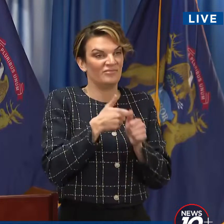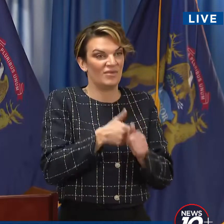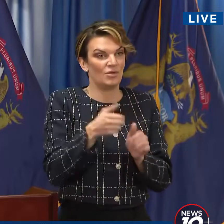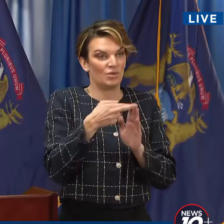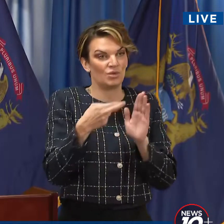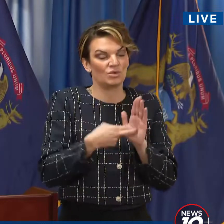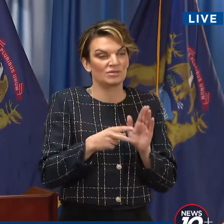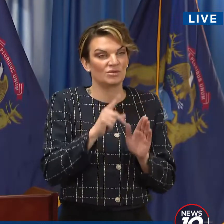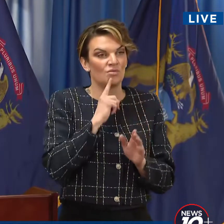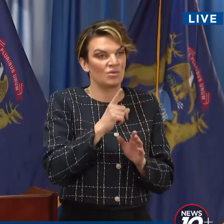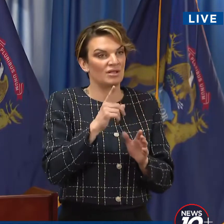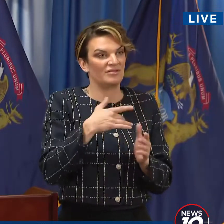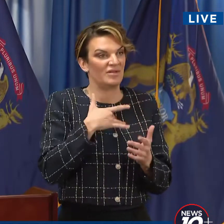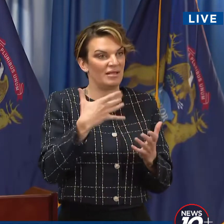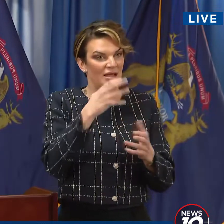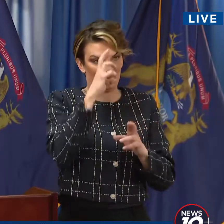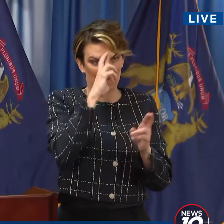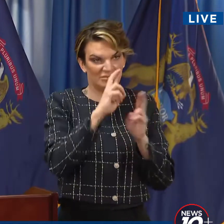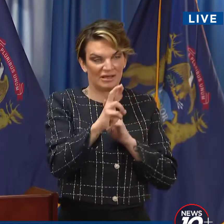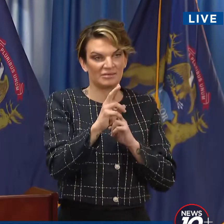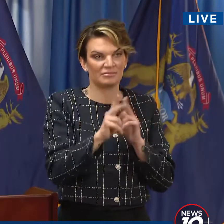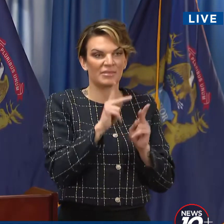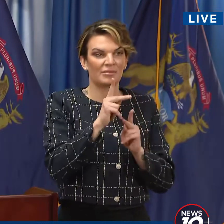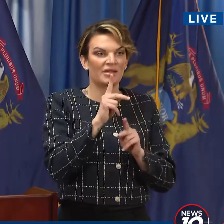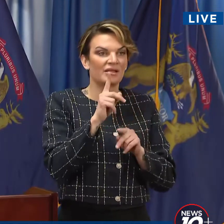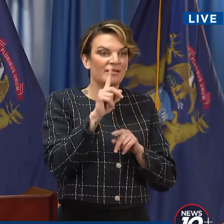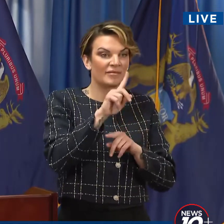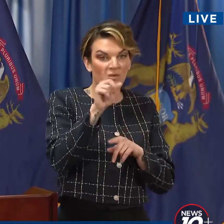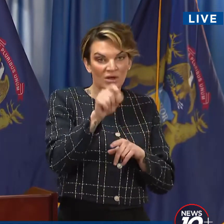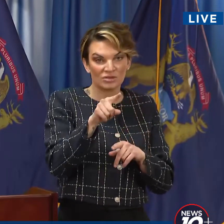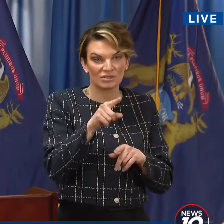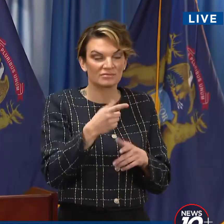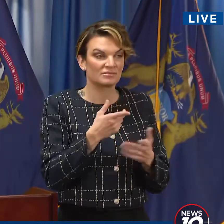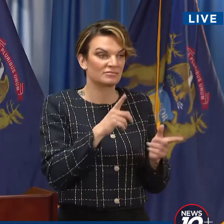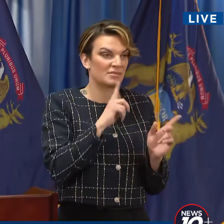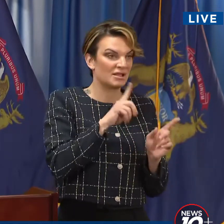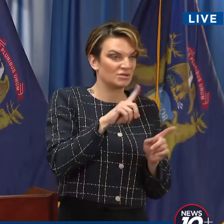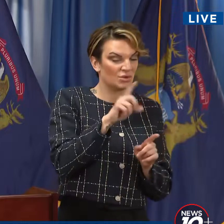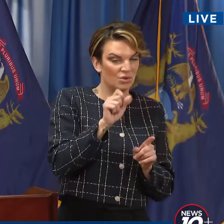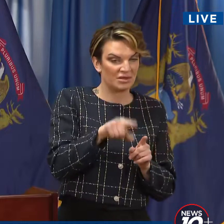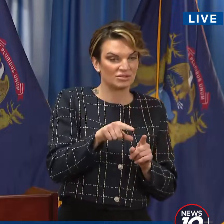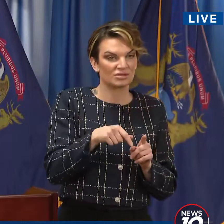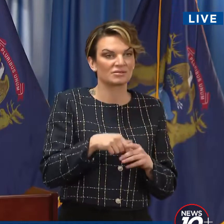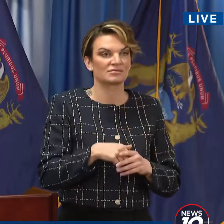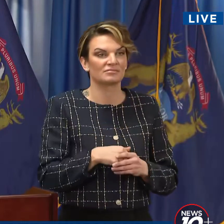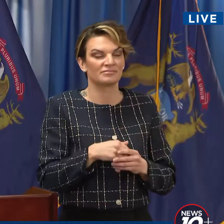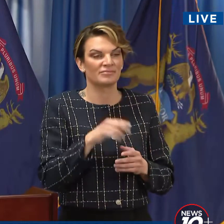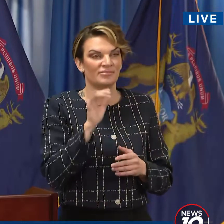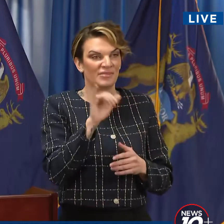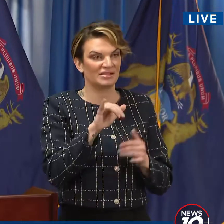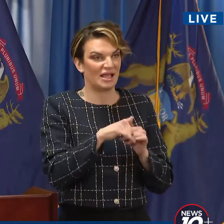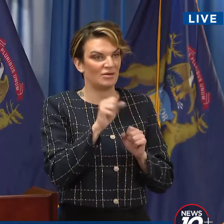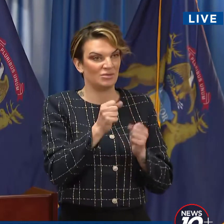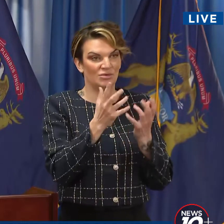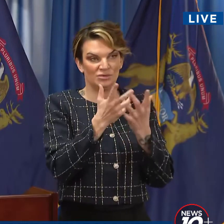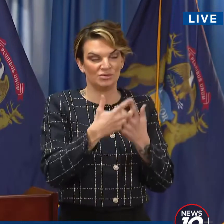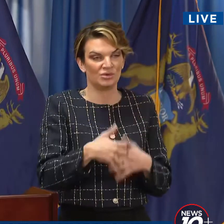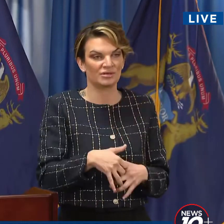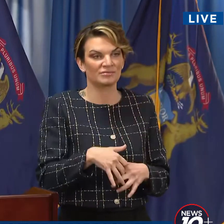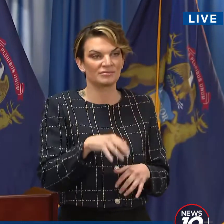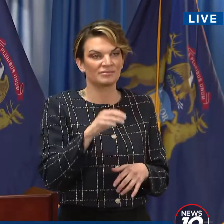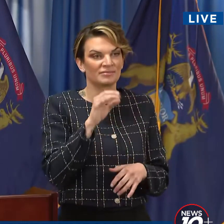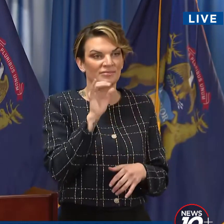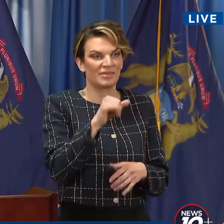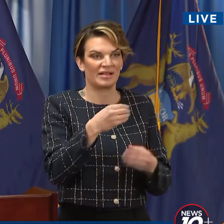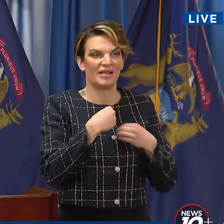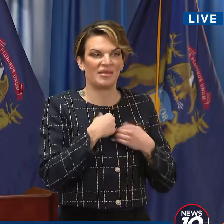very, respectful process. People asked questions when they had them. People answered those questions when they could. And that's how it's supposed to work. So